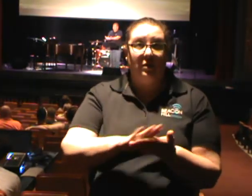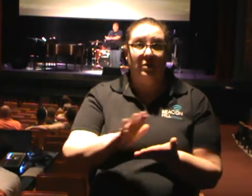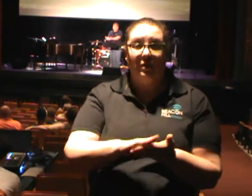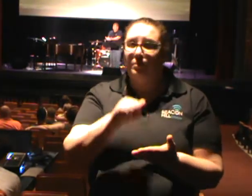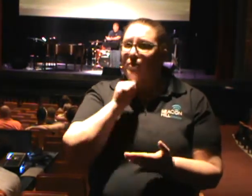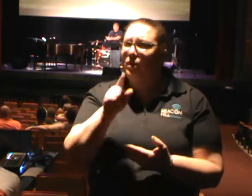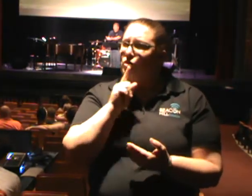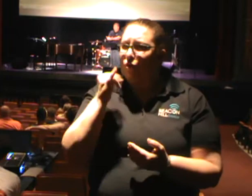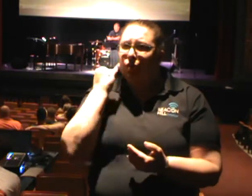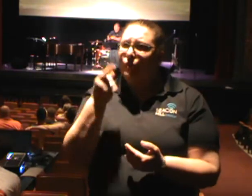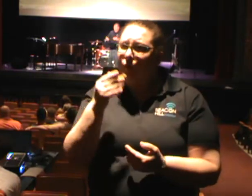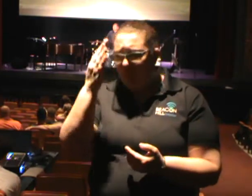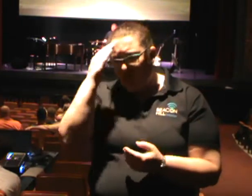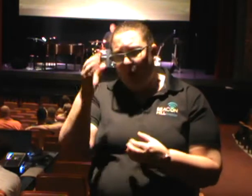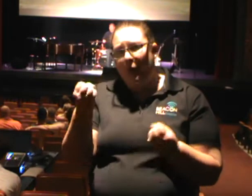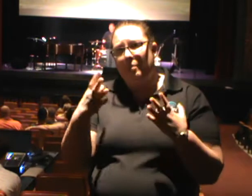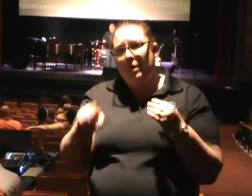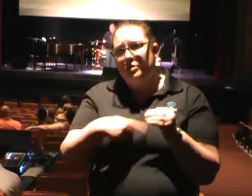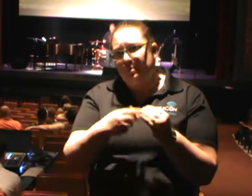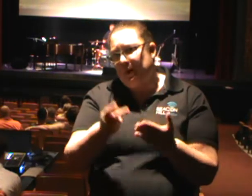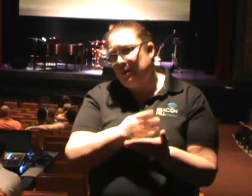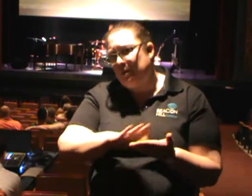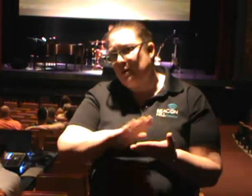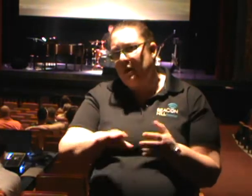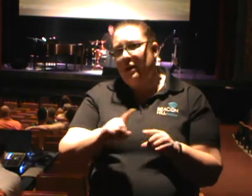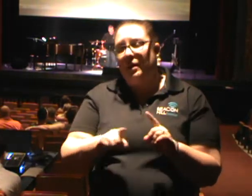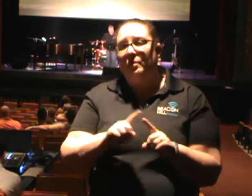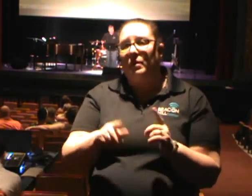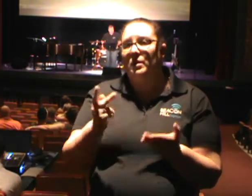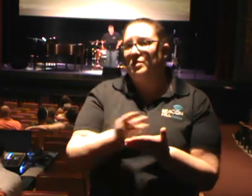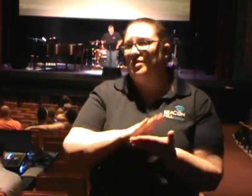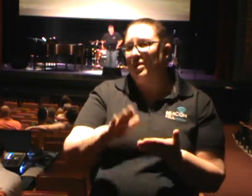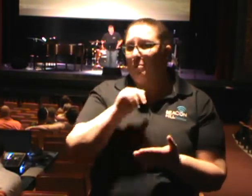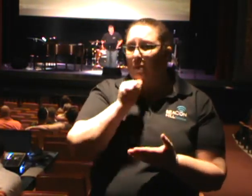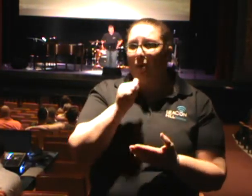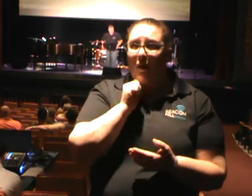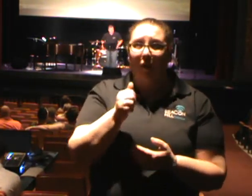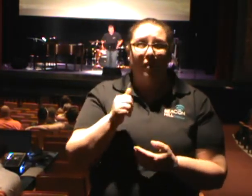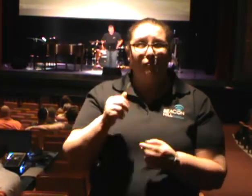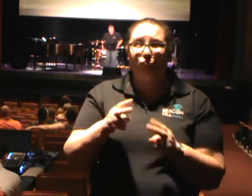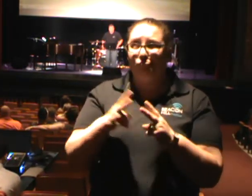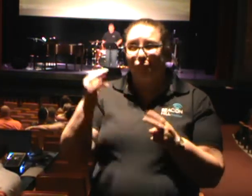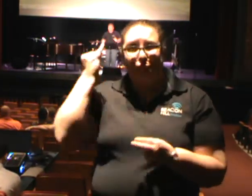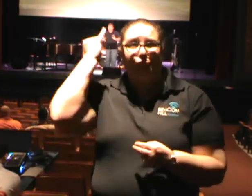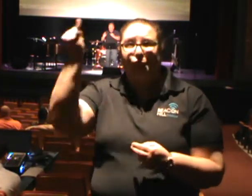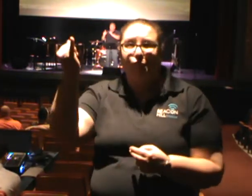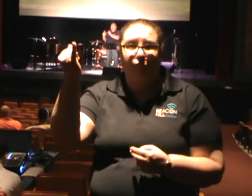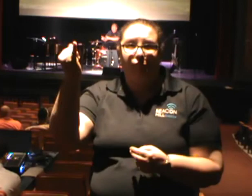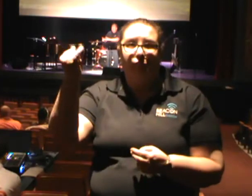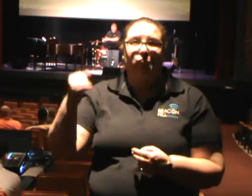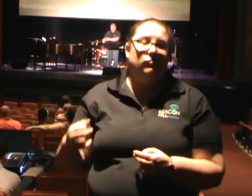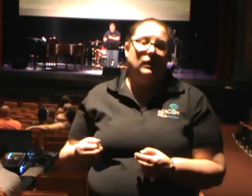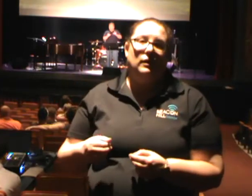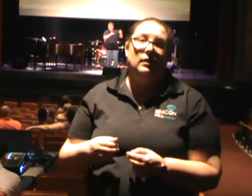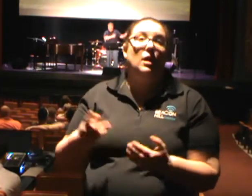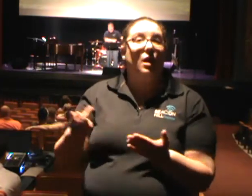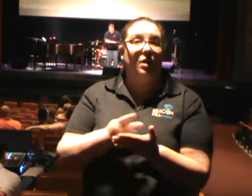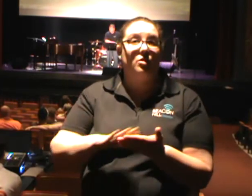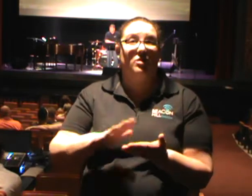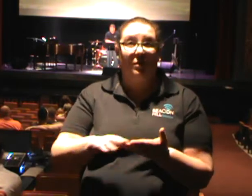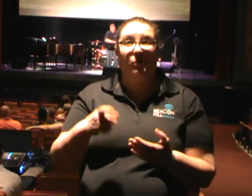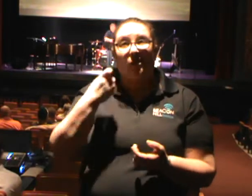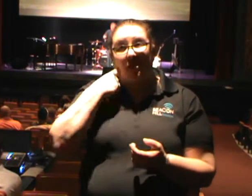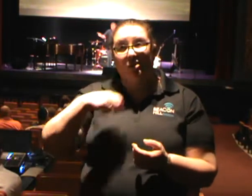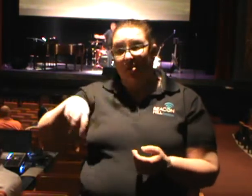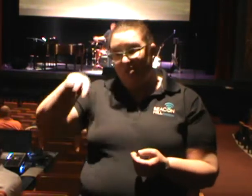much about sheep, but sheep are not the brightest of animals that God created. In fact, sheep are